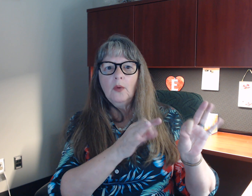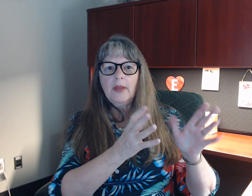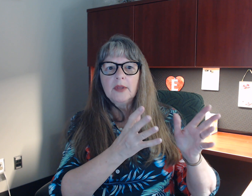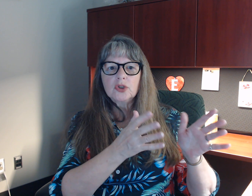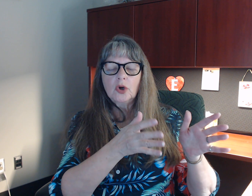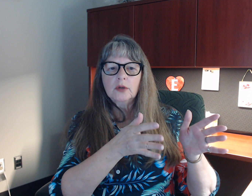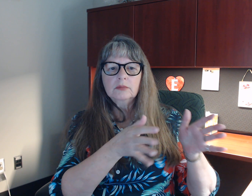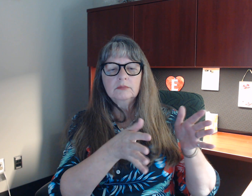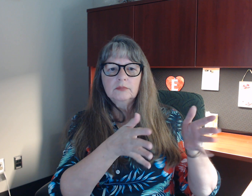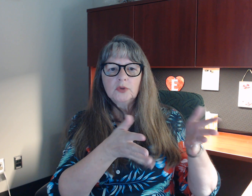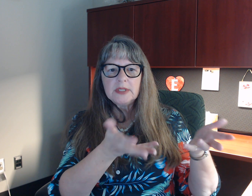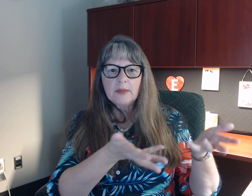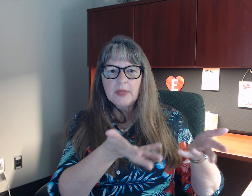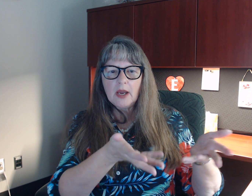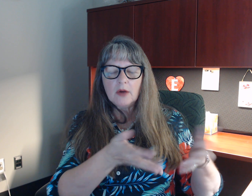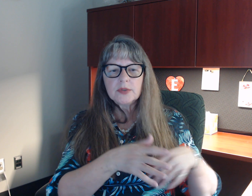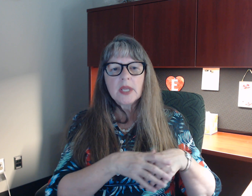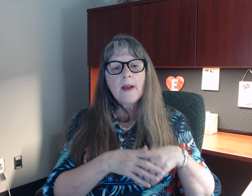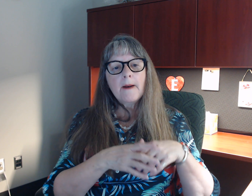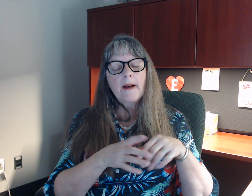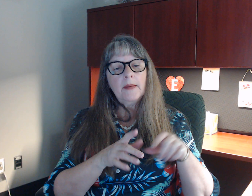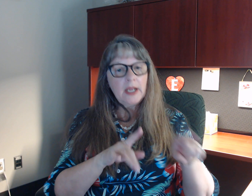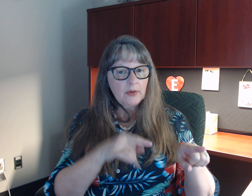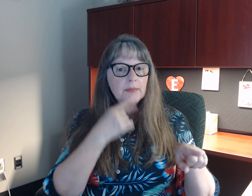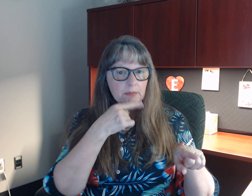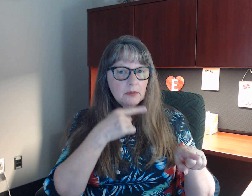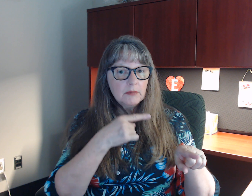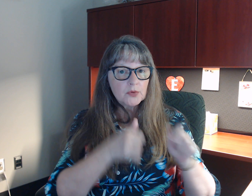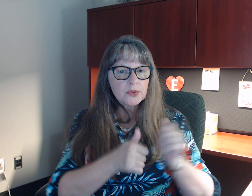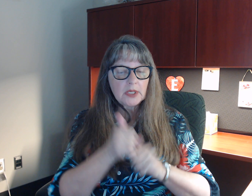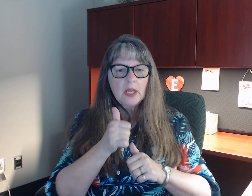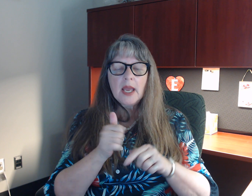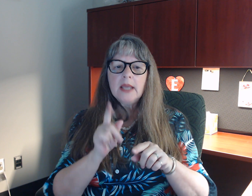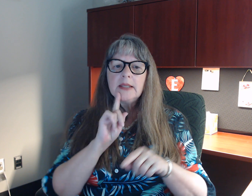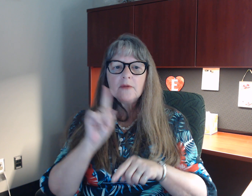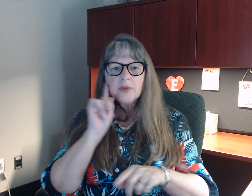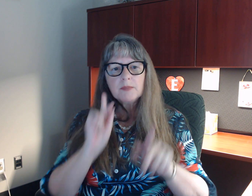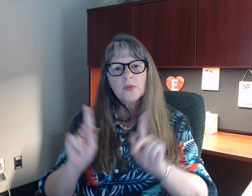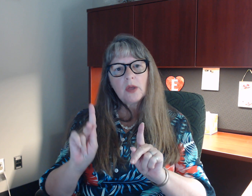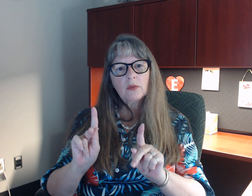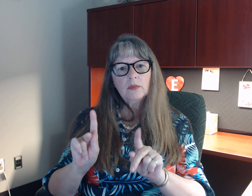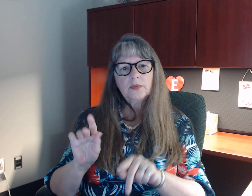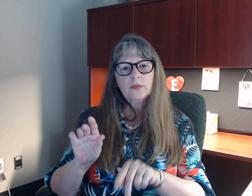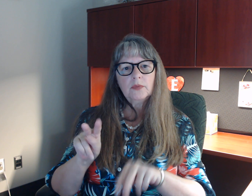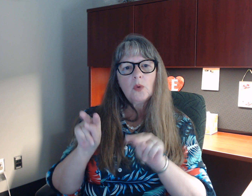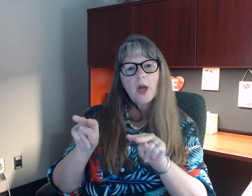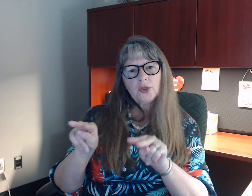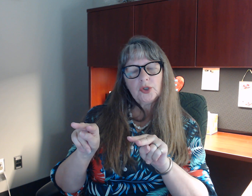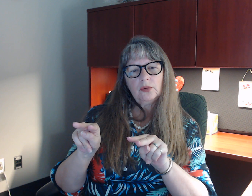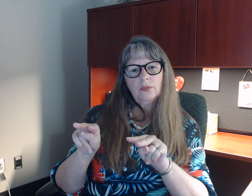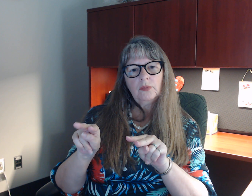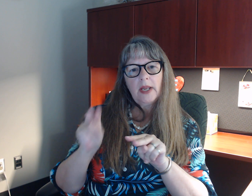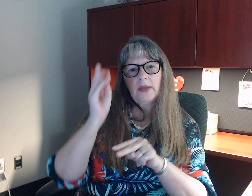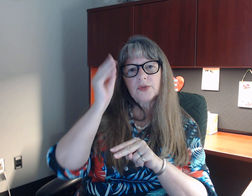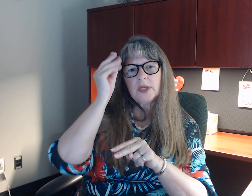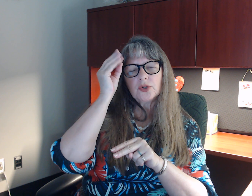then start doing something else. Hearing people mostly, and deaf people, they'll watch you and they'll see that you're